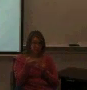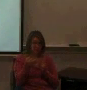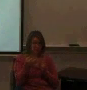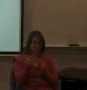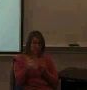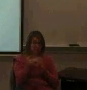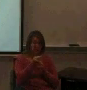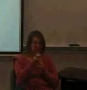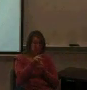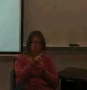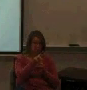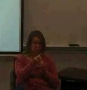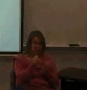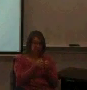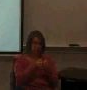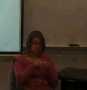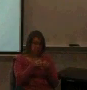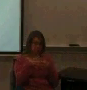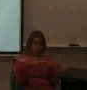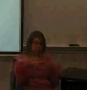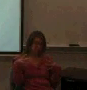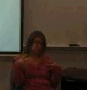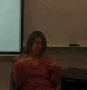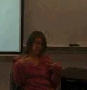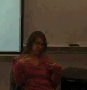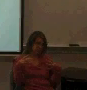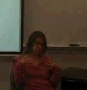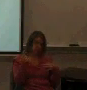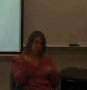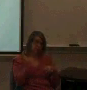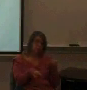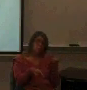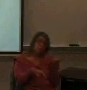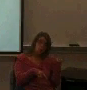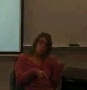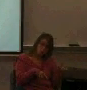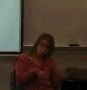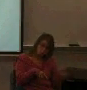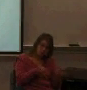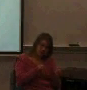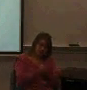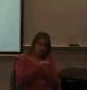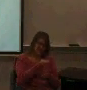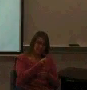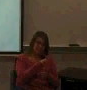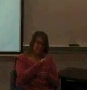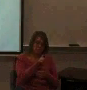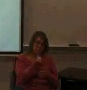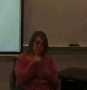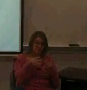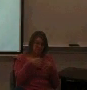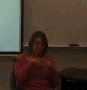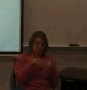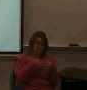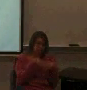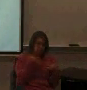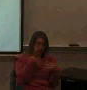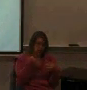that membrane breaks apart. And it can't be so low that the membrane's essentially